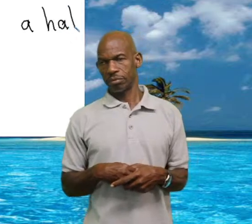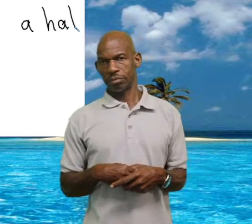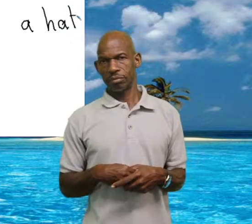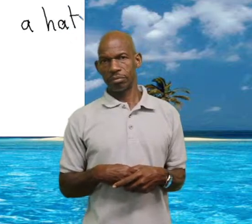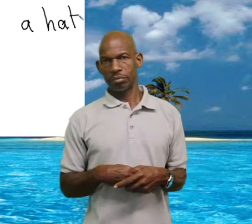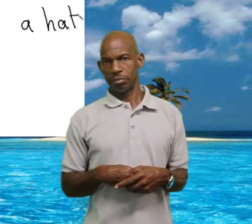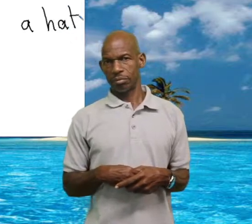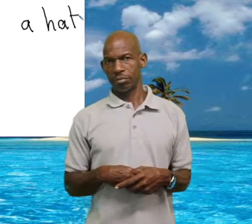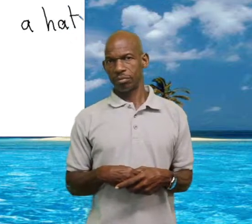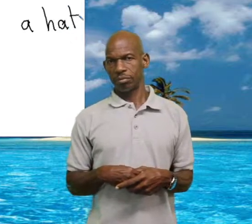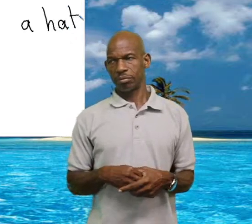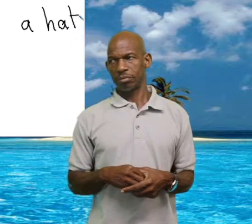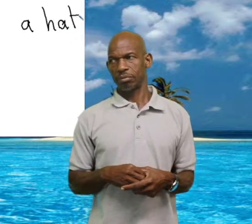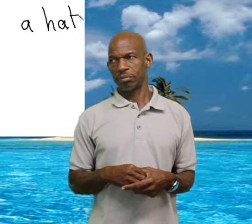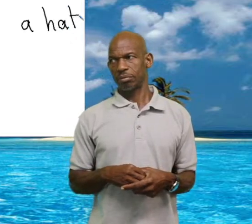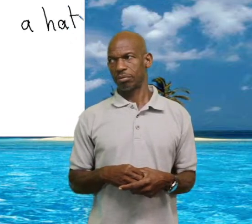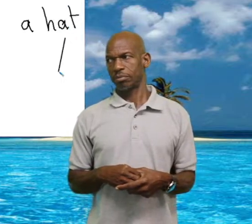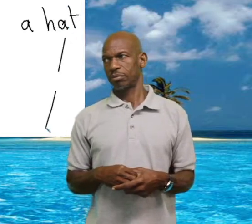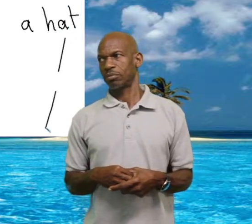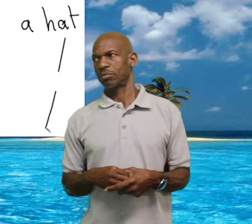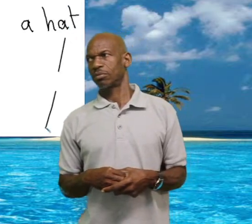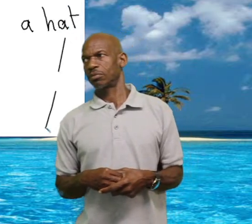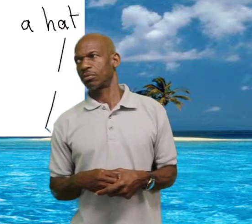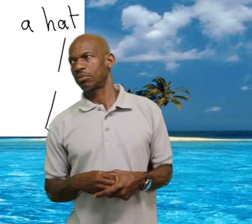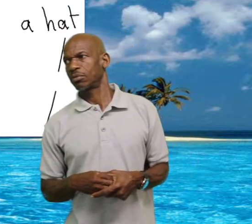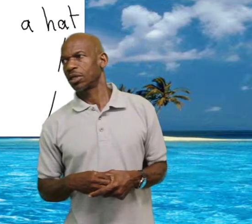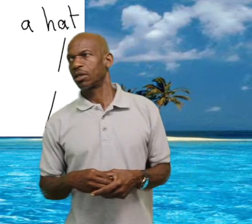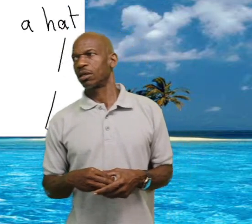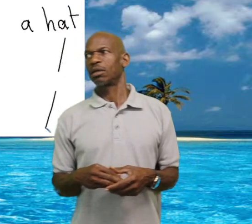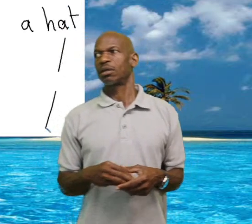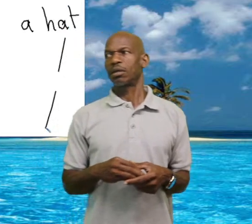Because when I say the word hat, I am hearing